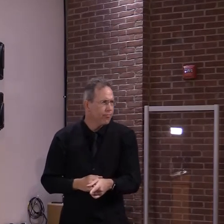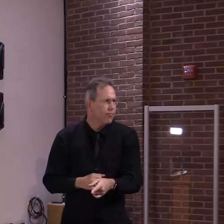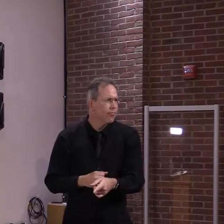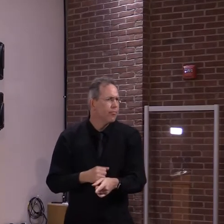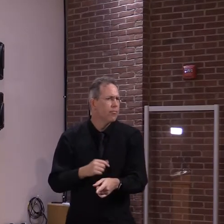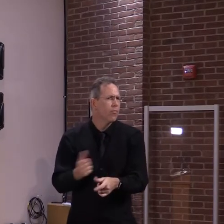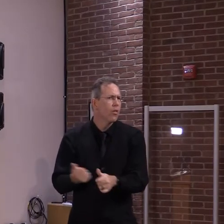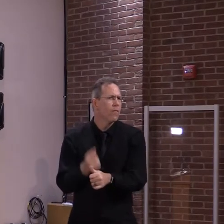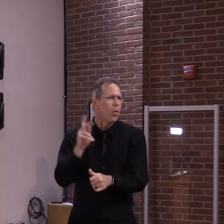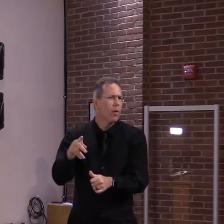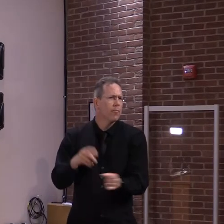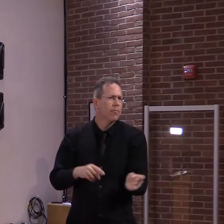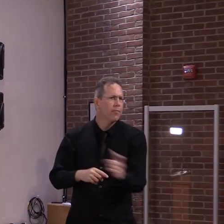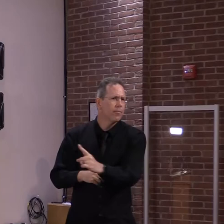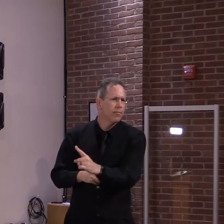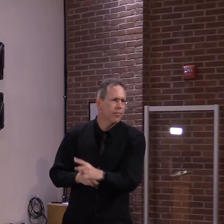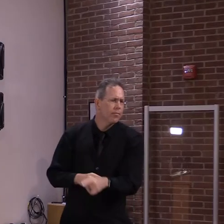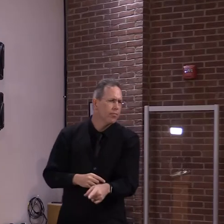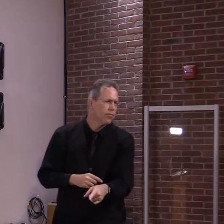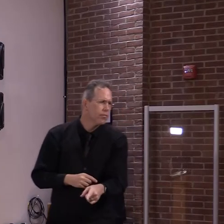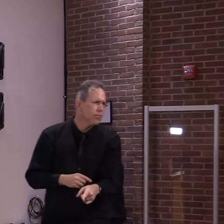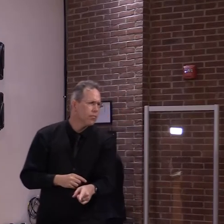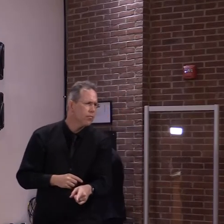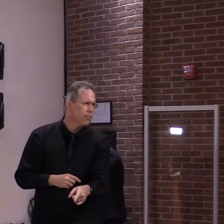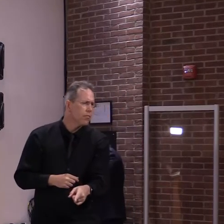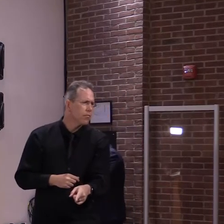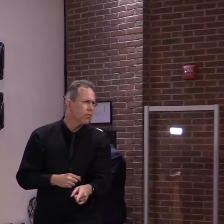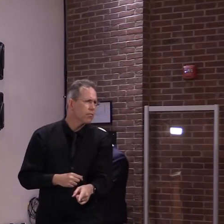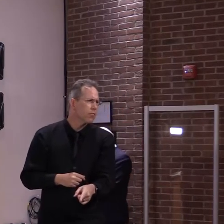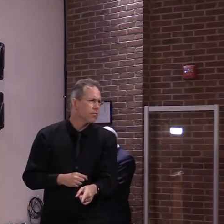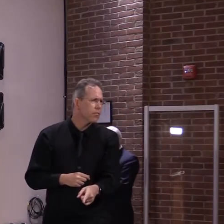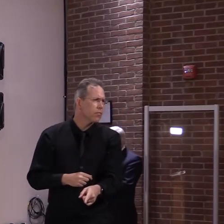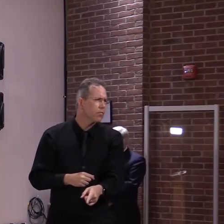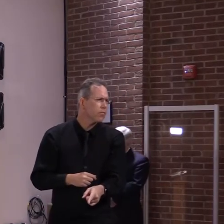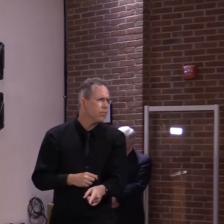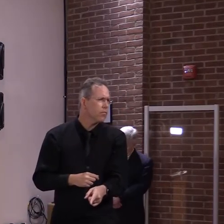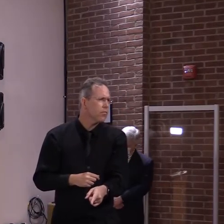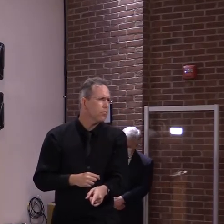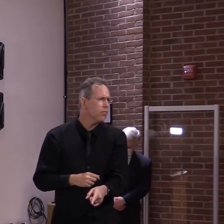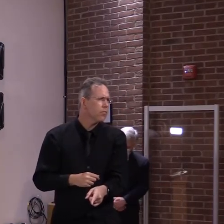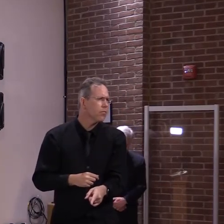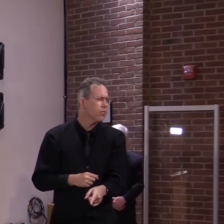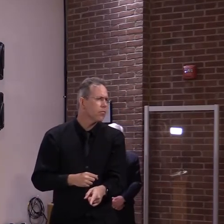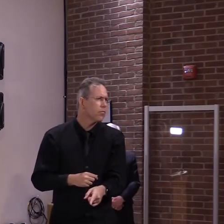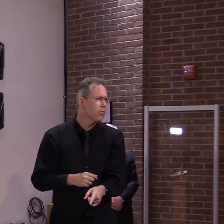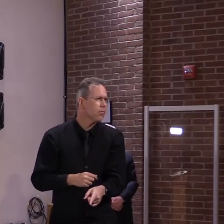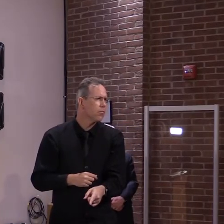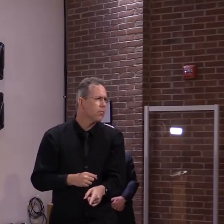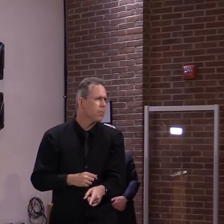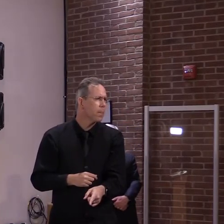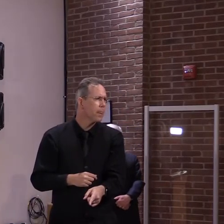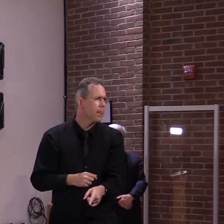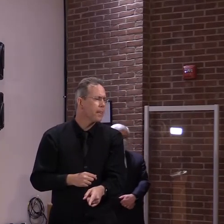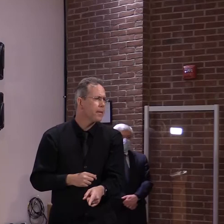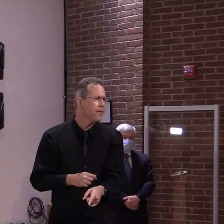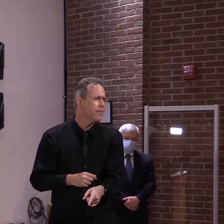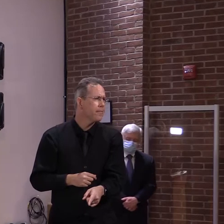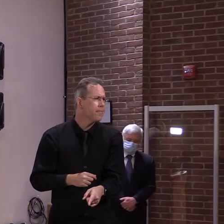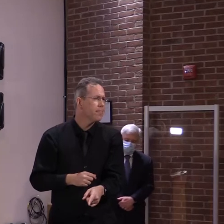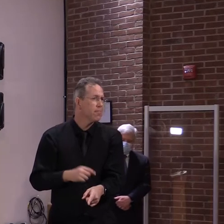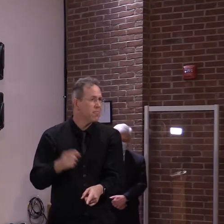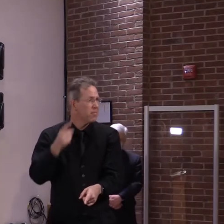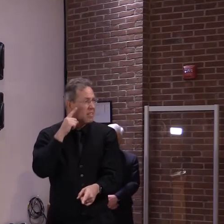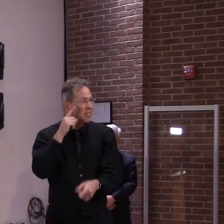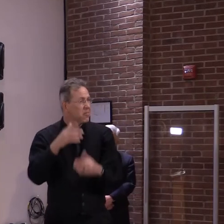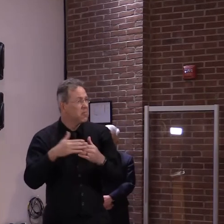I'm sorry for interrupting. Do you think that that will become the norm from the public health community, on more of a reliance